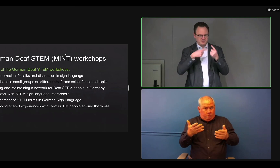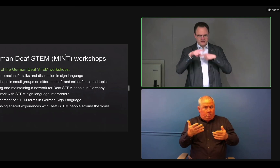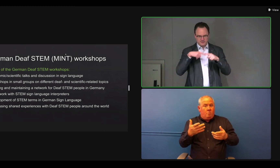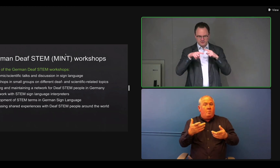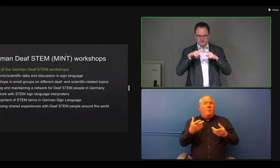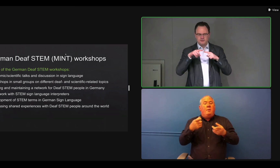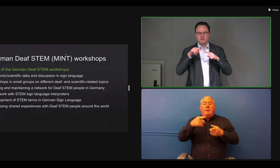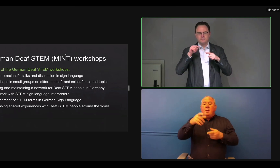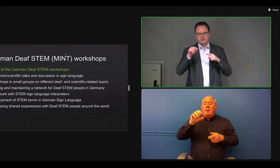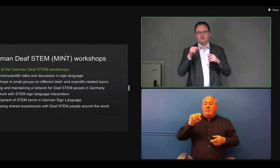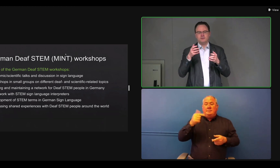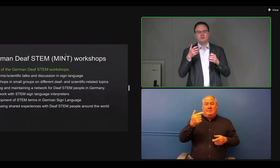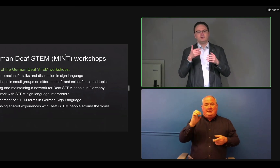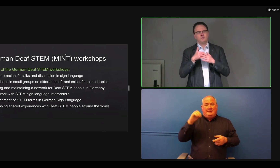interpreters,